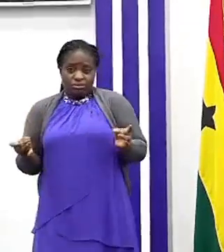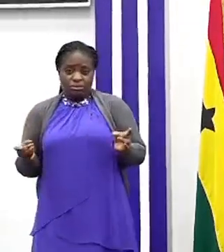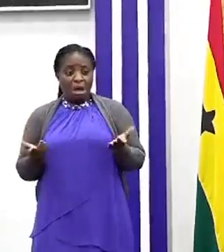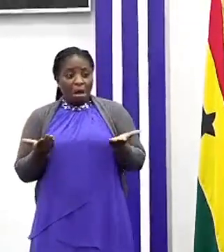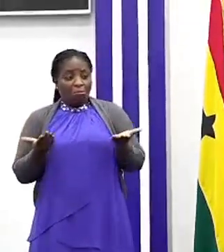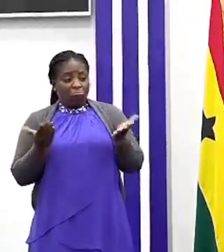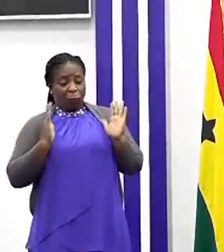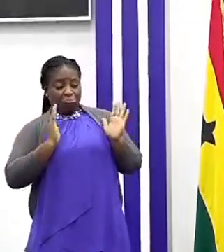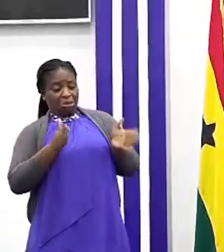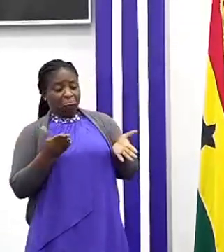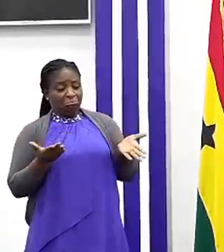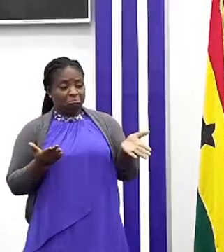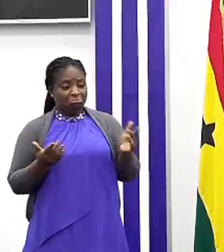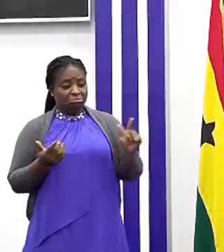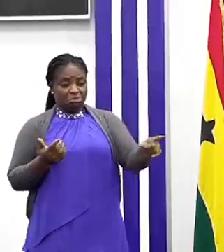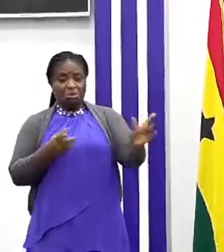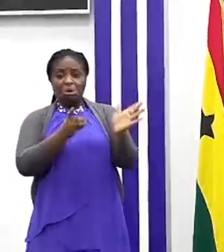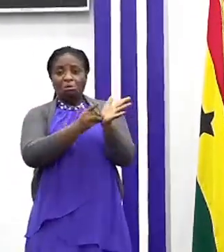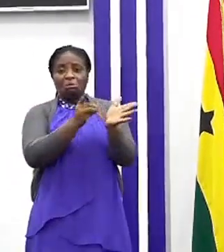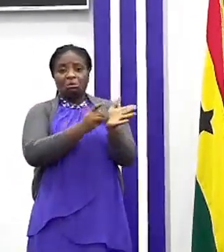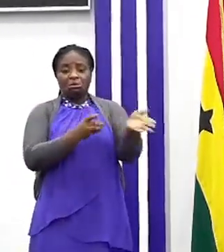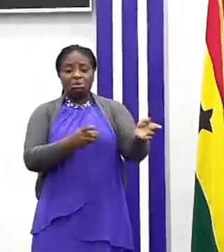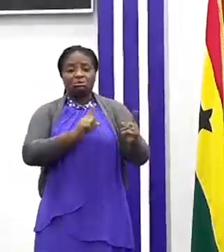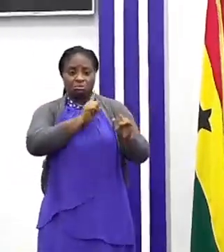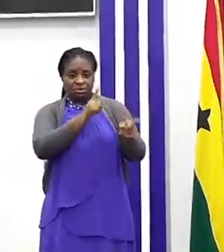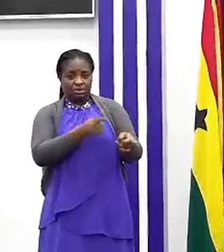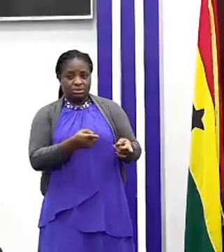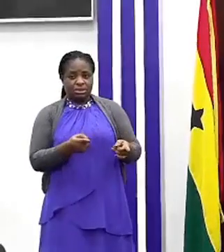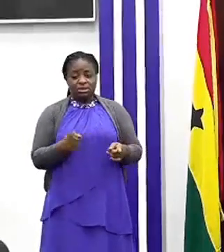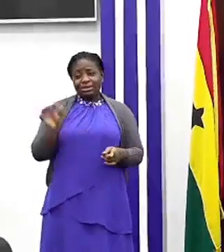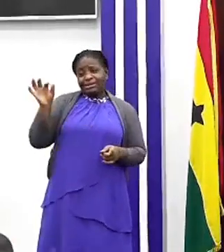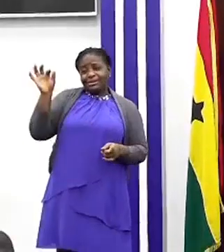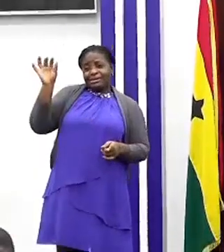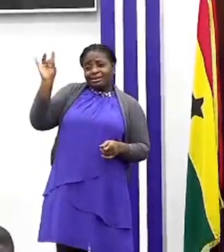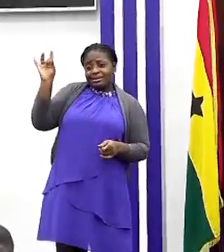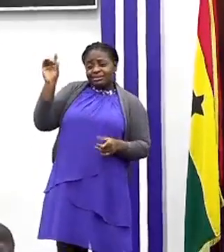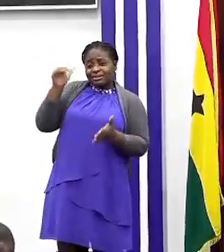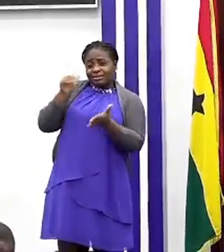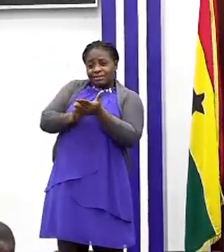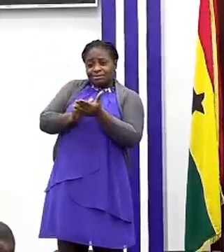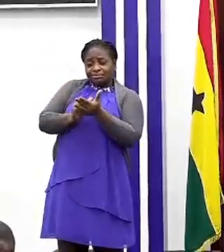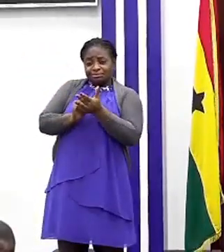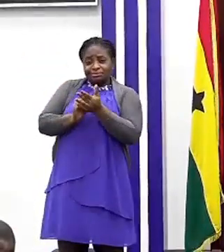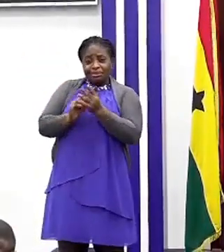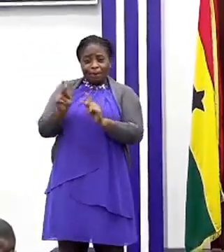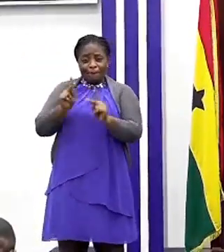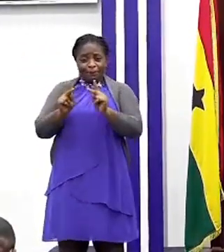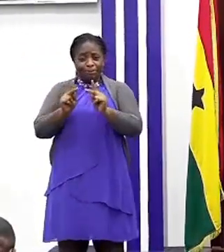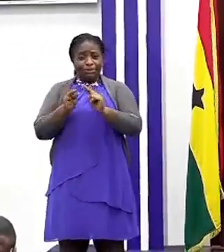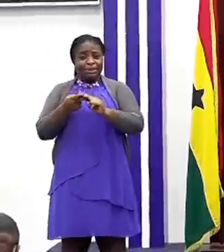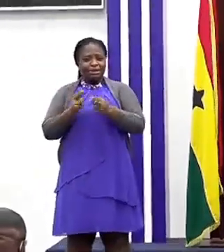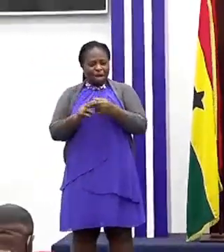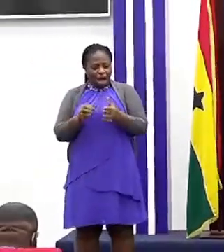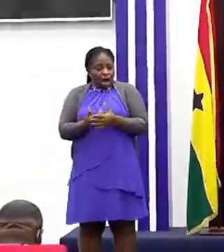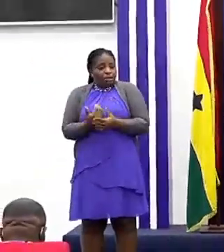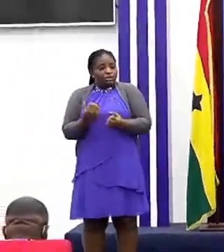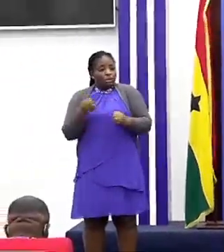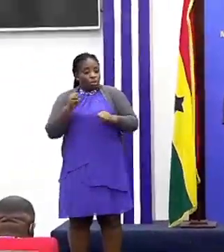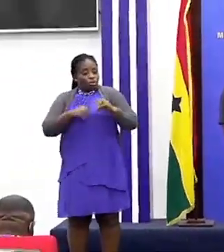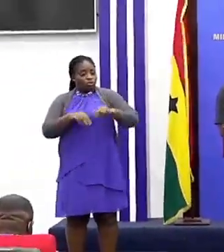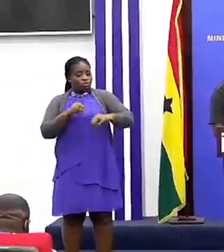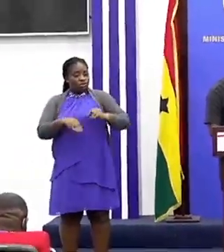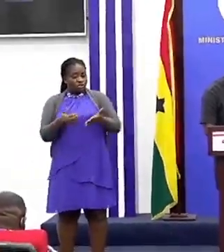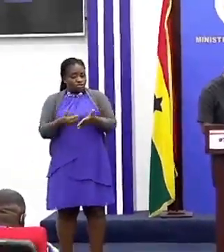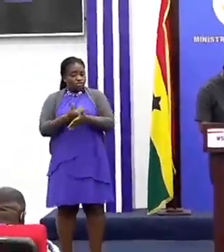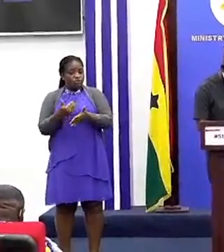I'll leave that one for Dr. Abuaje. The 18,000, how is it contributing to some of the